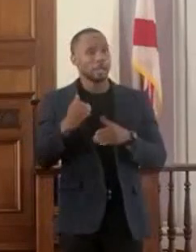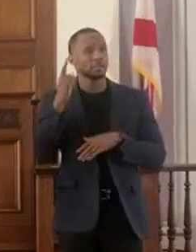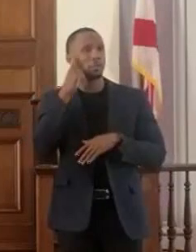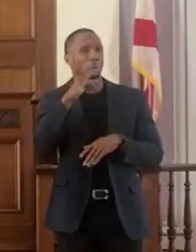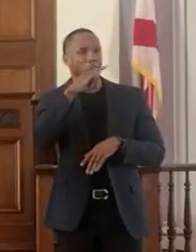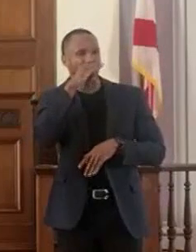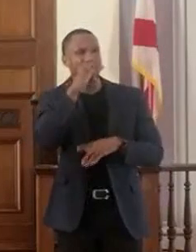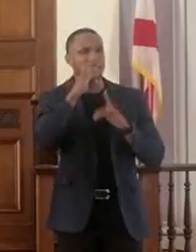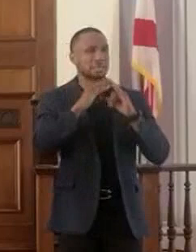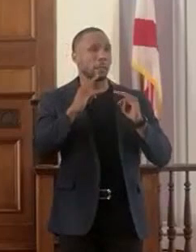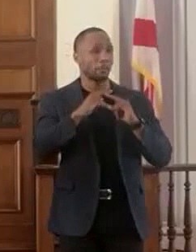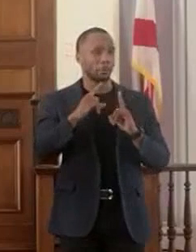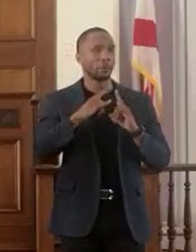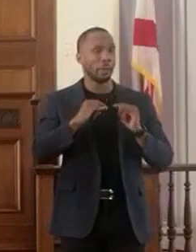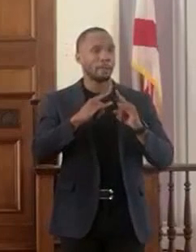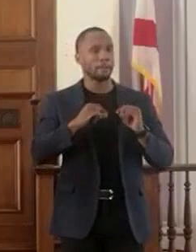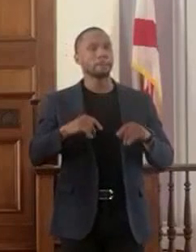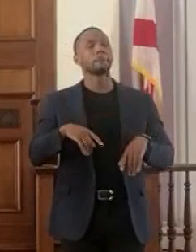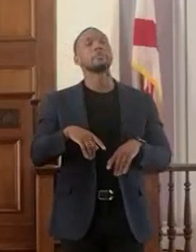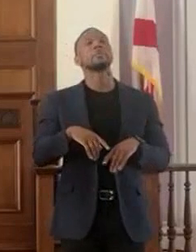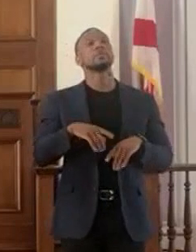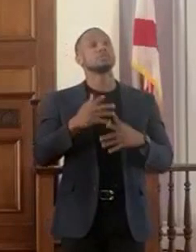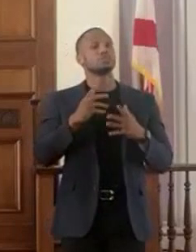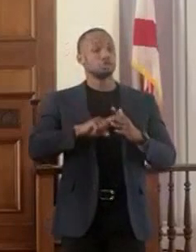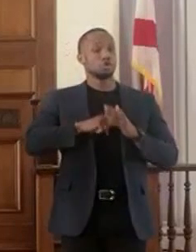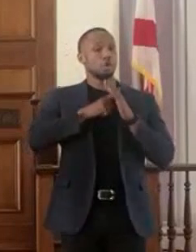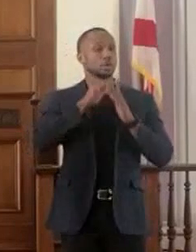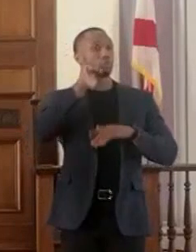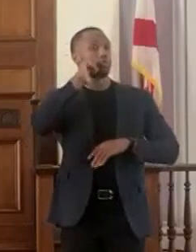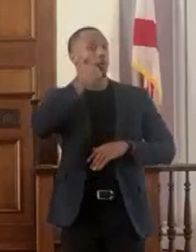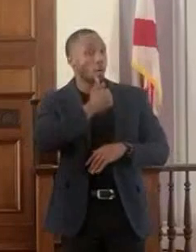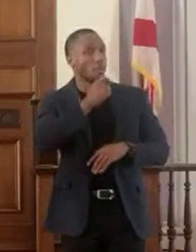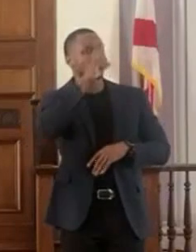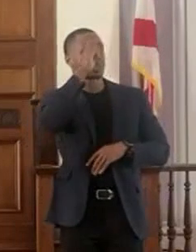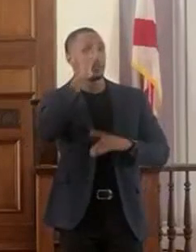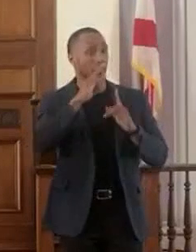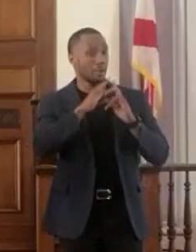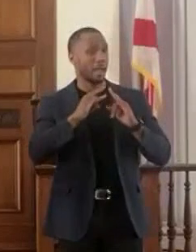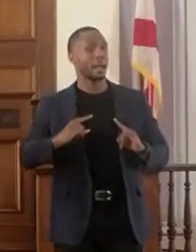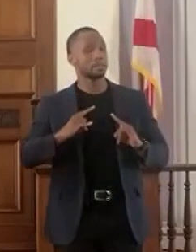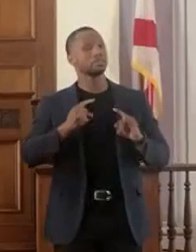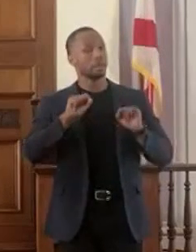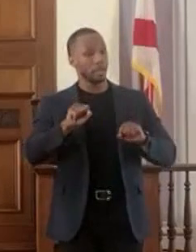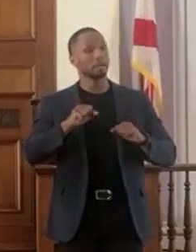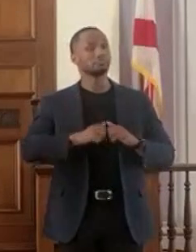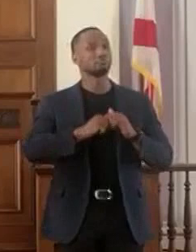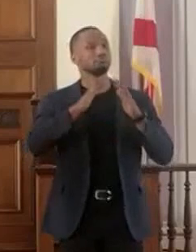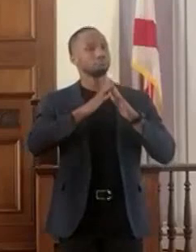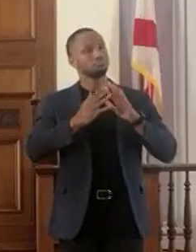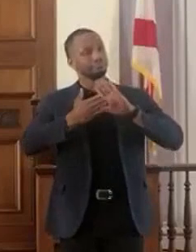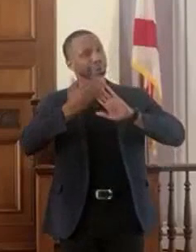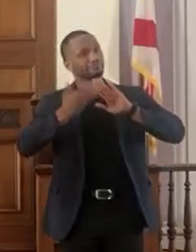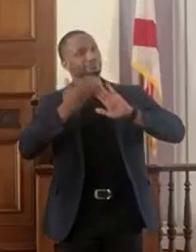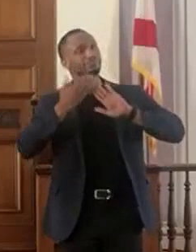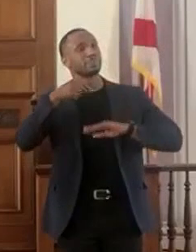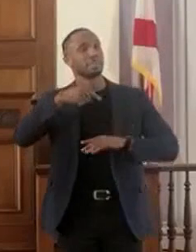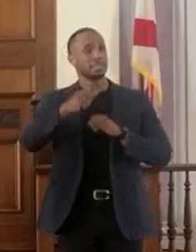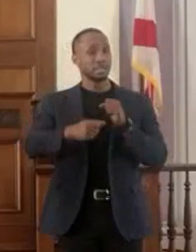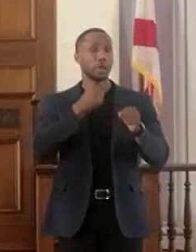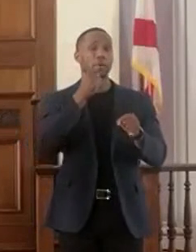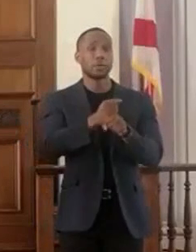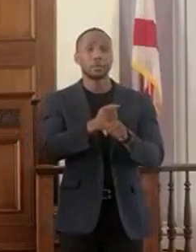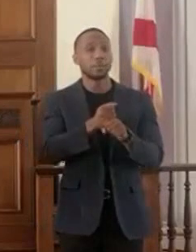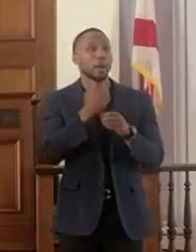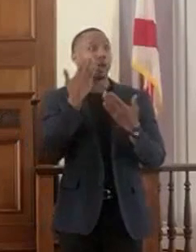camps. Therefore, effective tomorrow, summer camps will be able to resume operations this year, and I